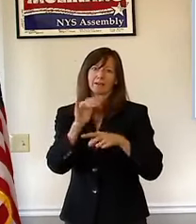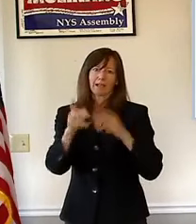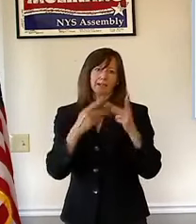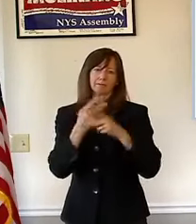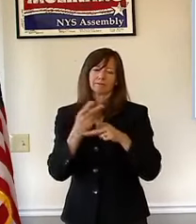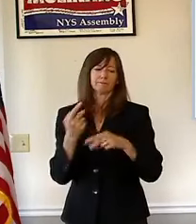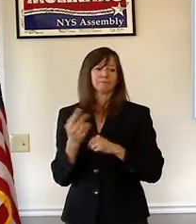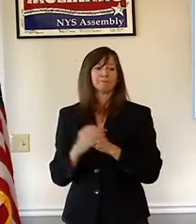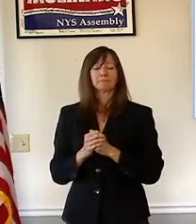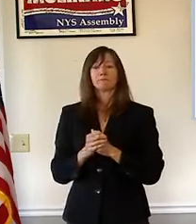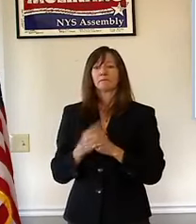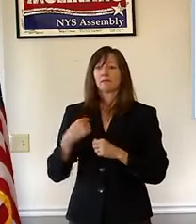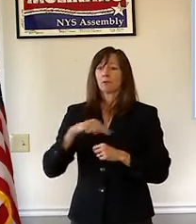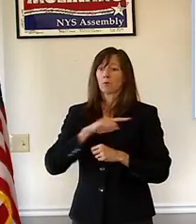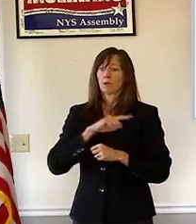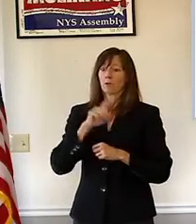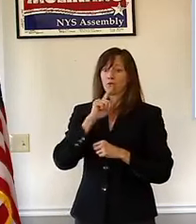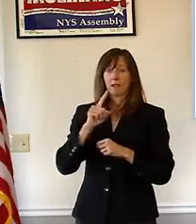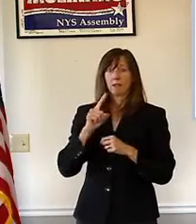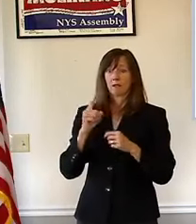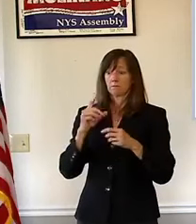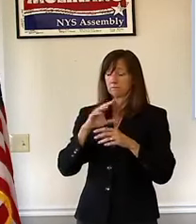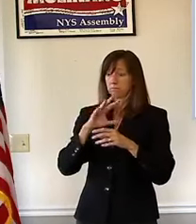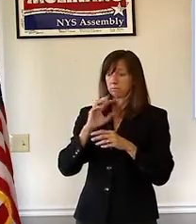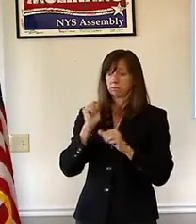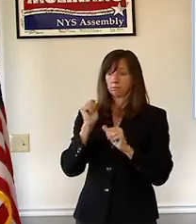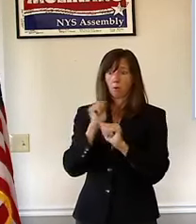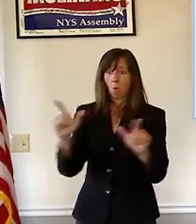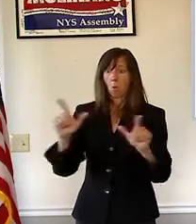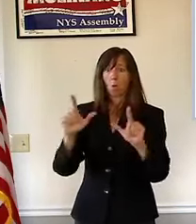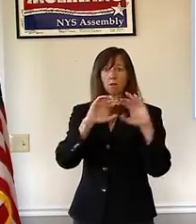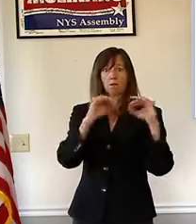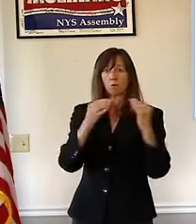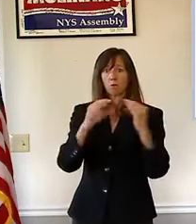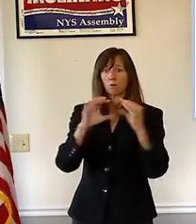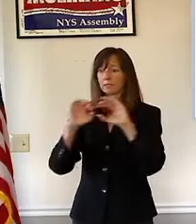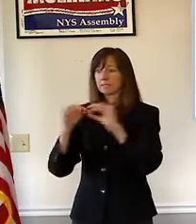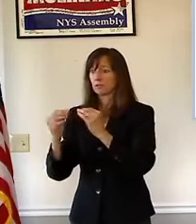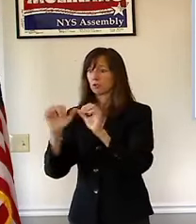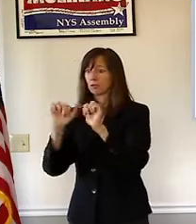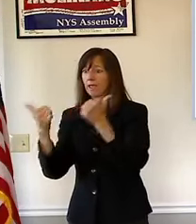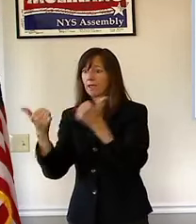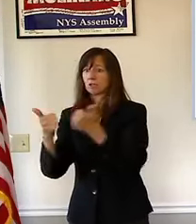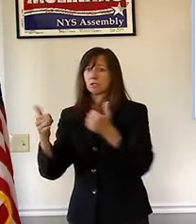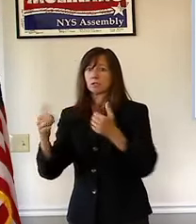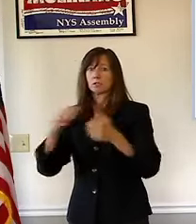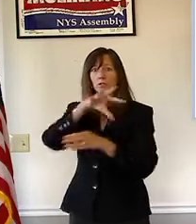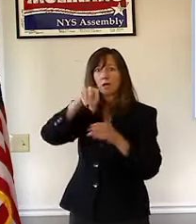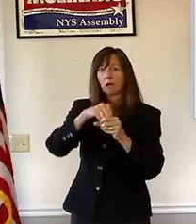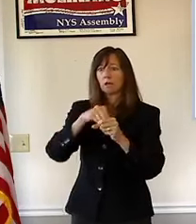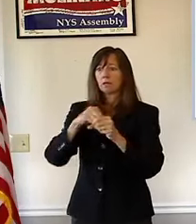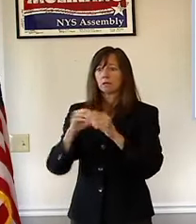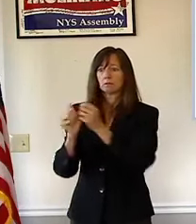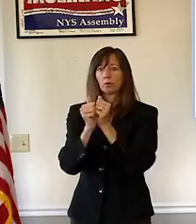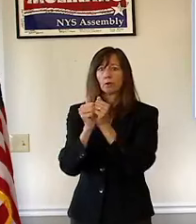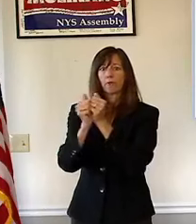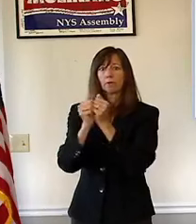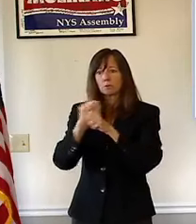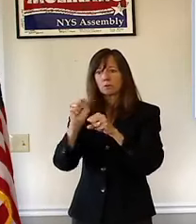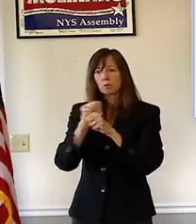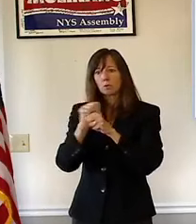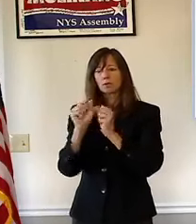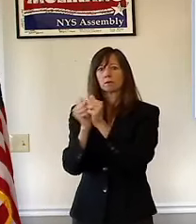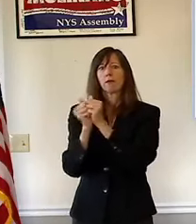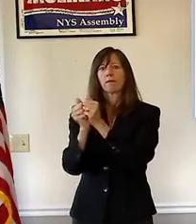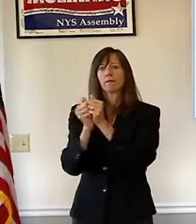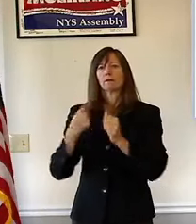Dutchess has been embracing this really for years. But this effort, we all know this, the seriousness of